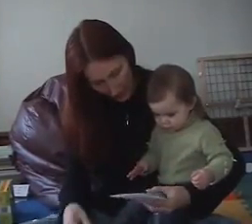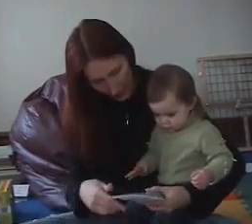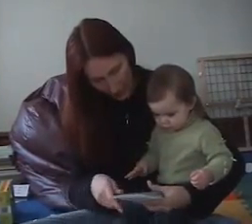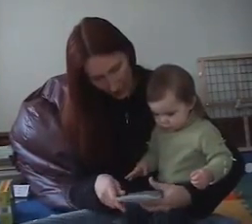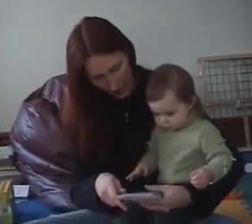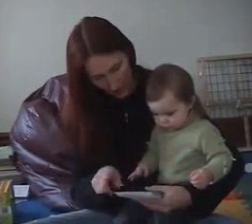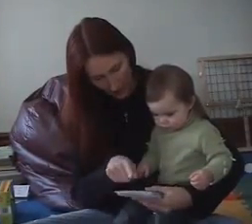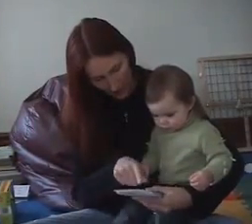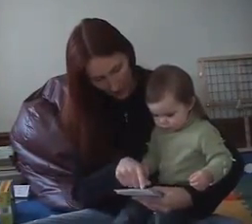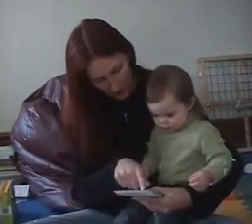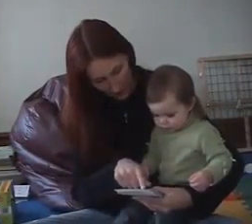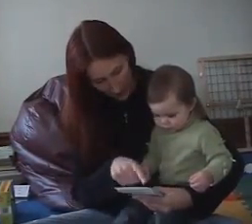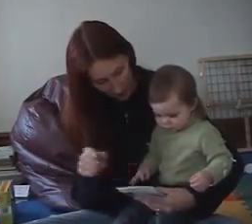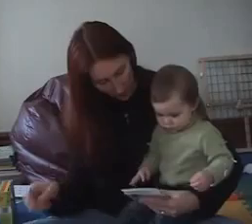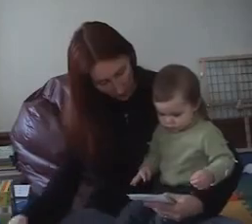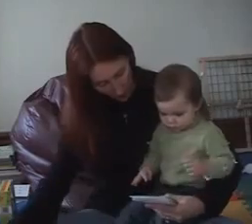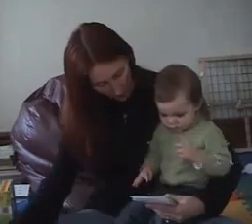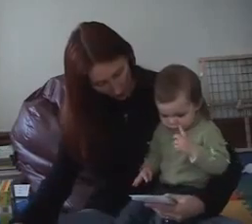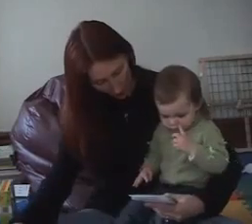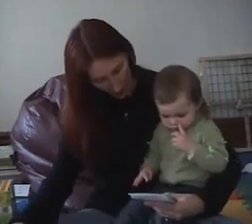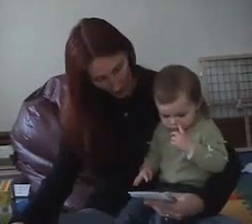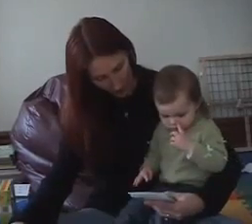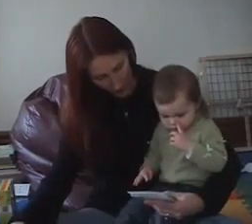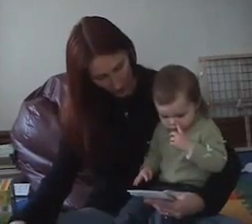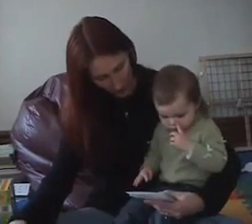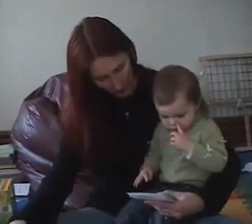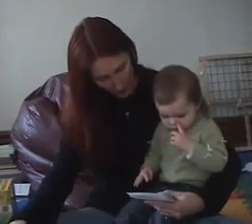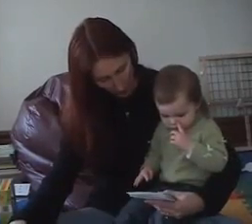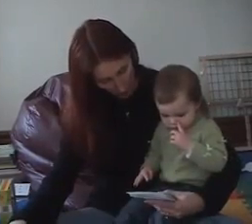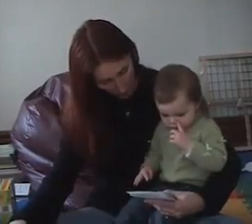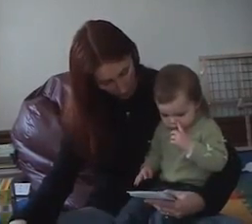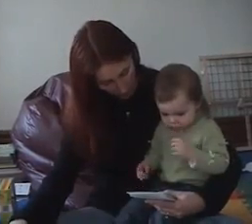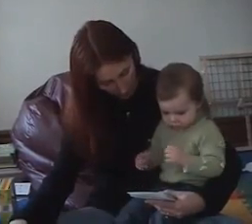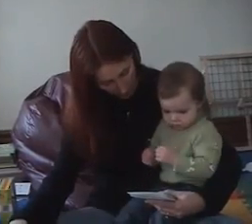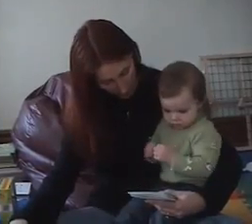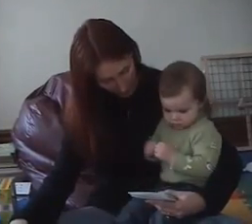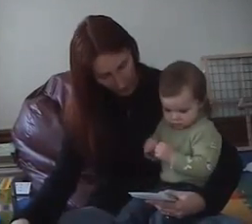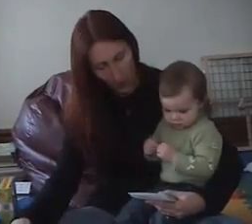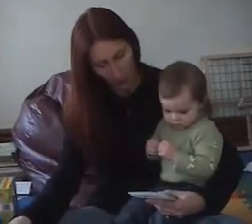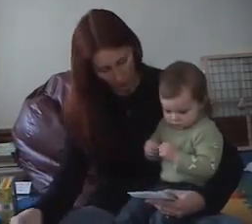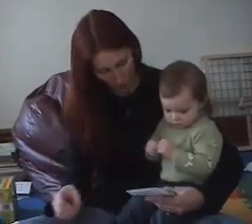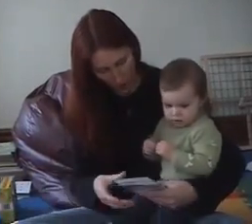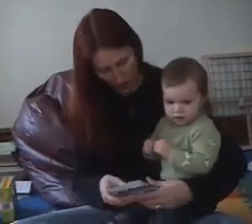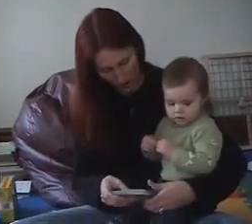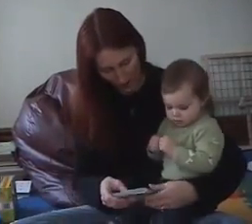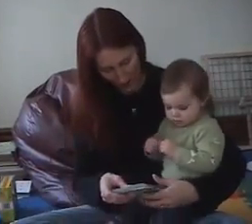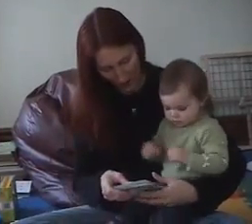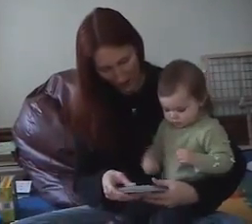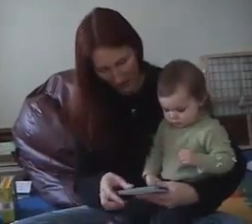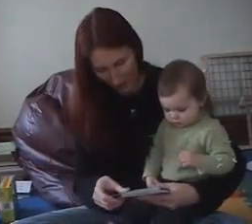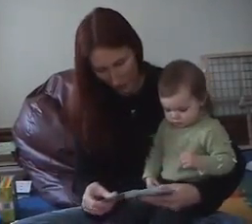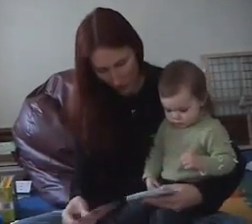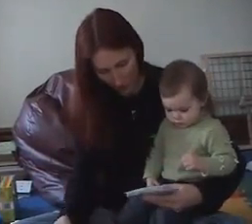And that says more. Do you know the sign for more? More. That's right. That means more.